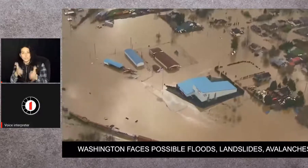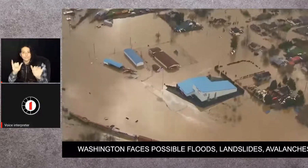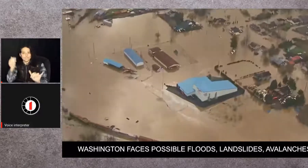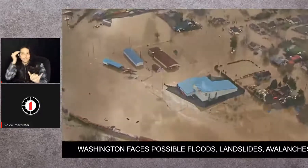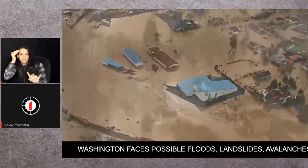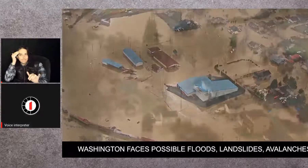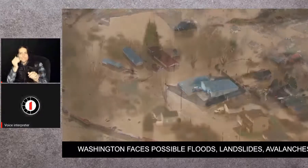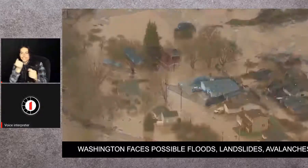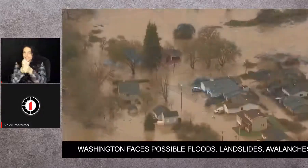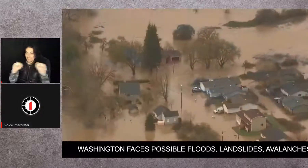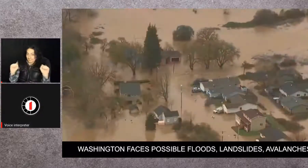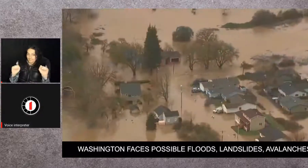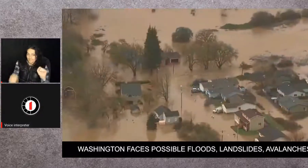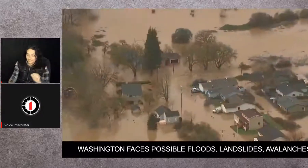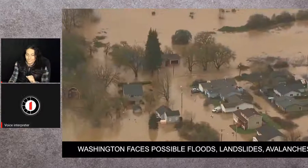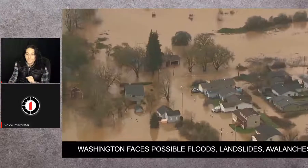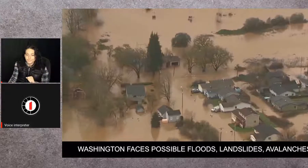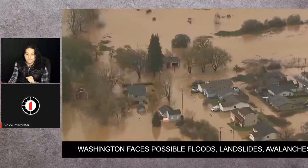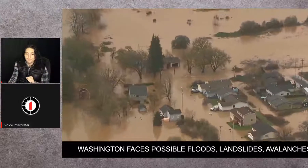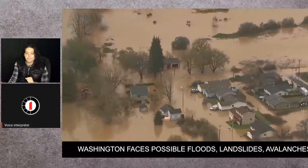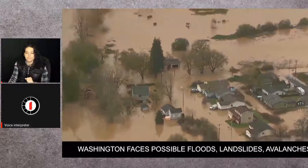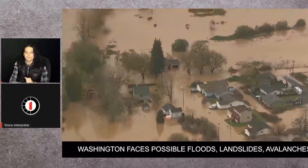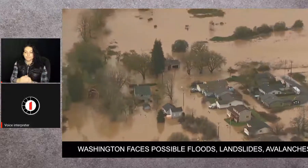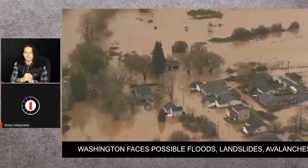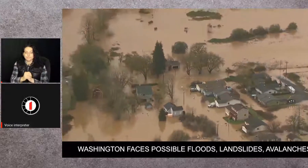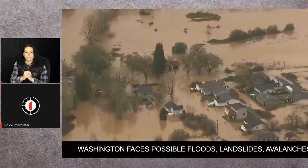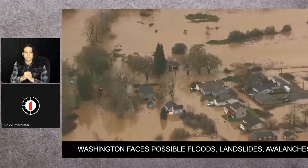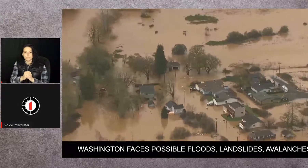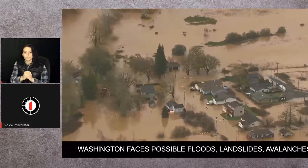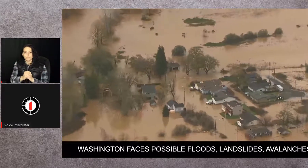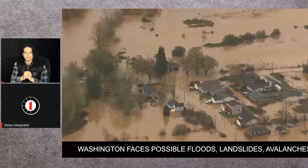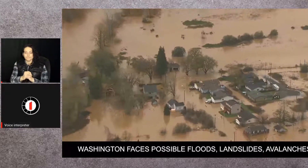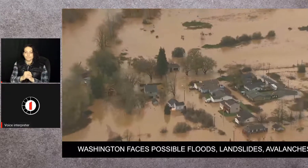language interpretation to keep our viewers informed and safe.